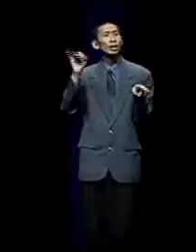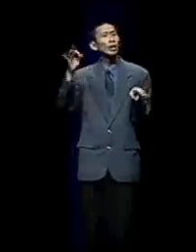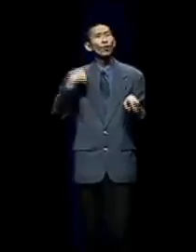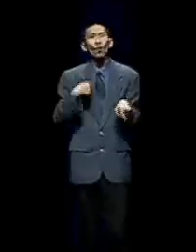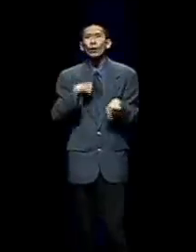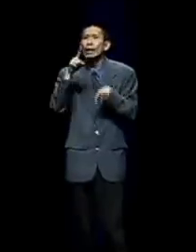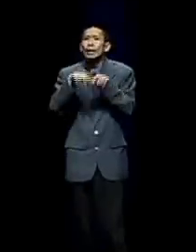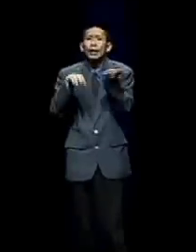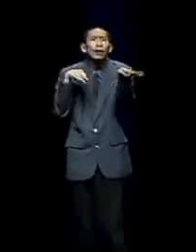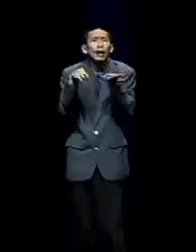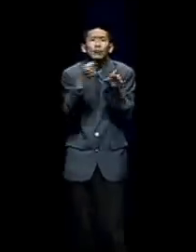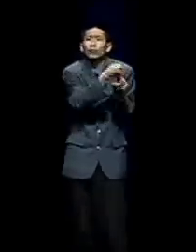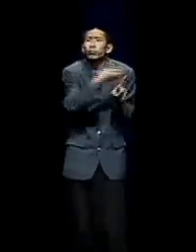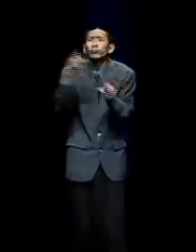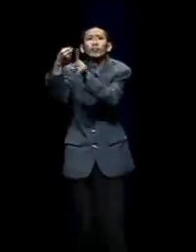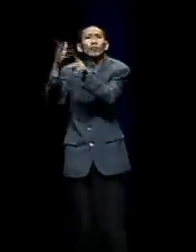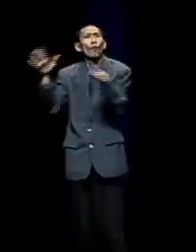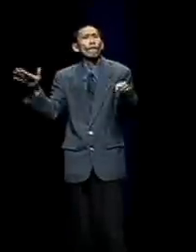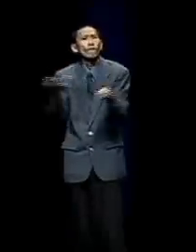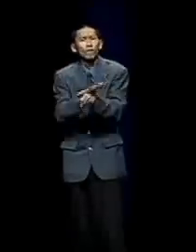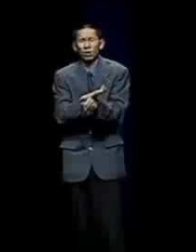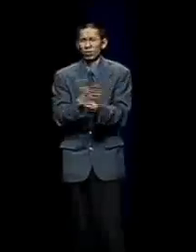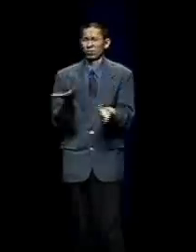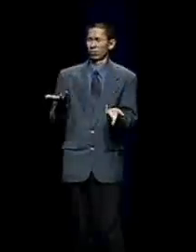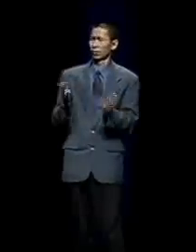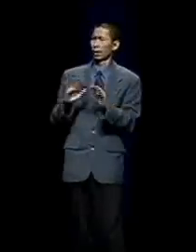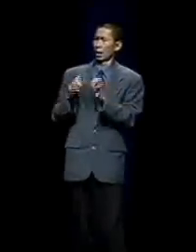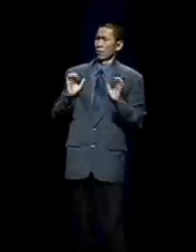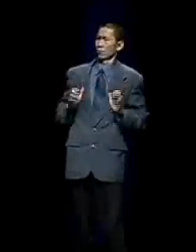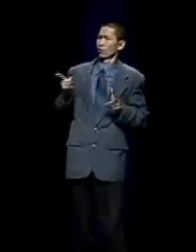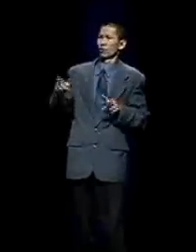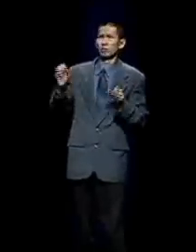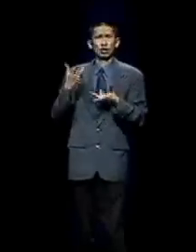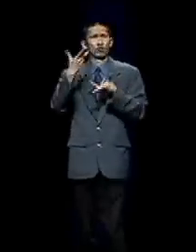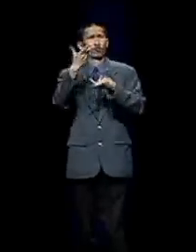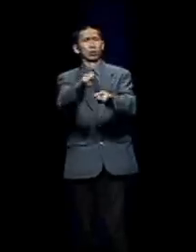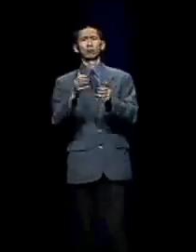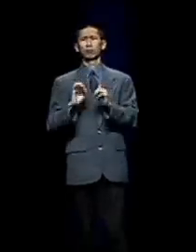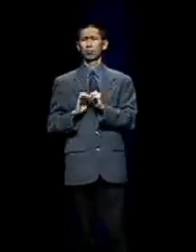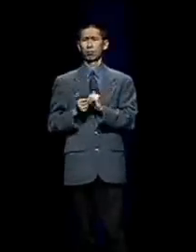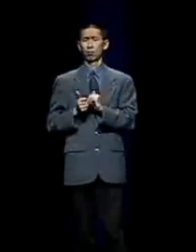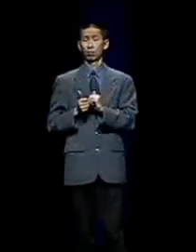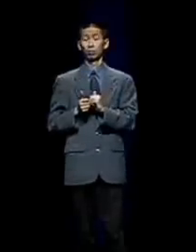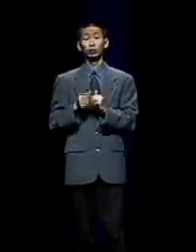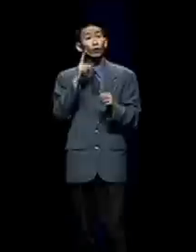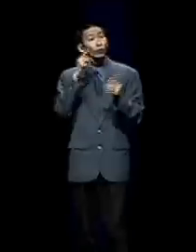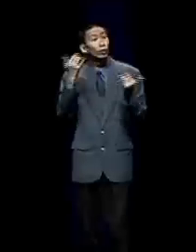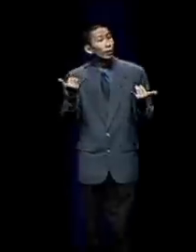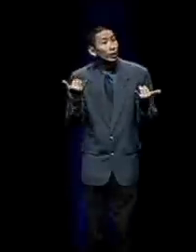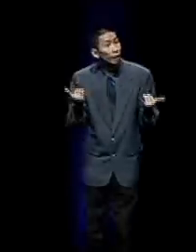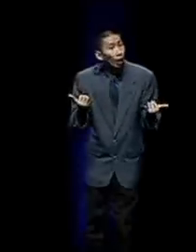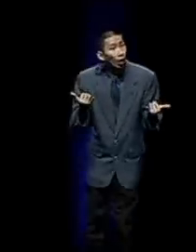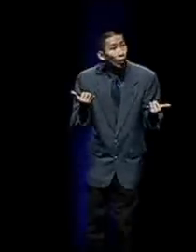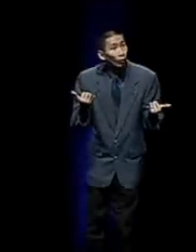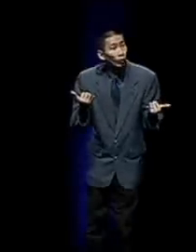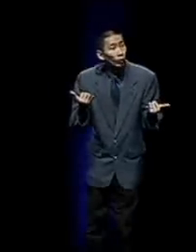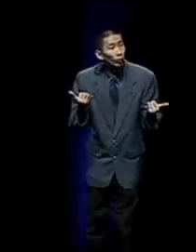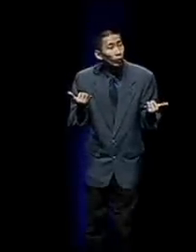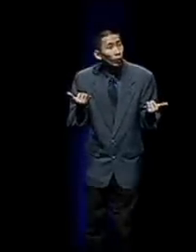can they have confidence in the skill set? So, yes, it's unfortunate that temporarily we won't be giving out these higher